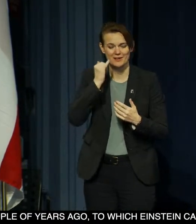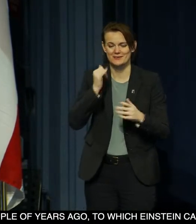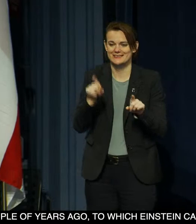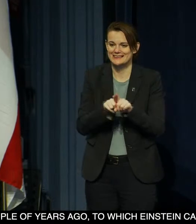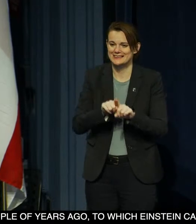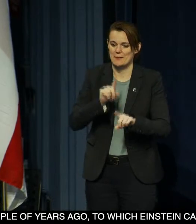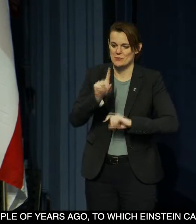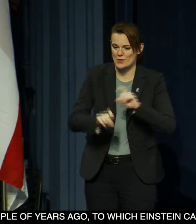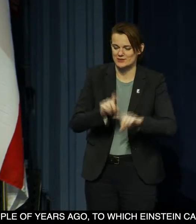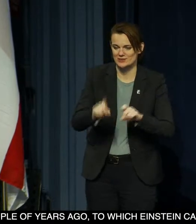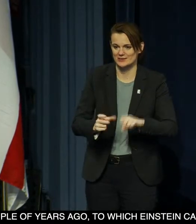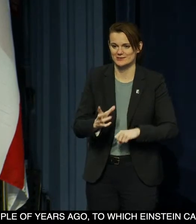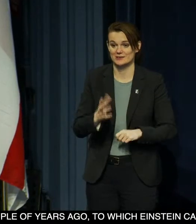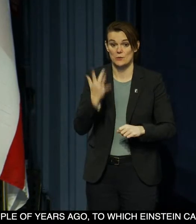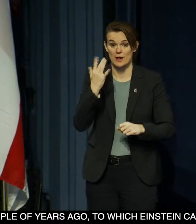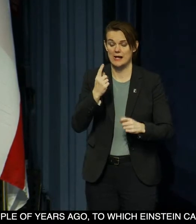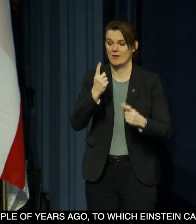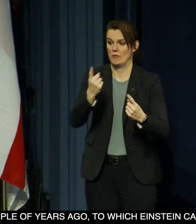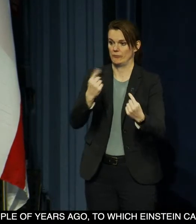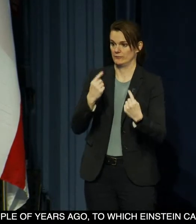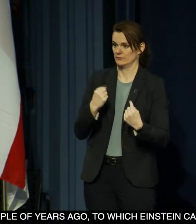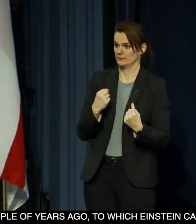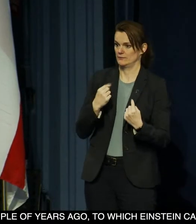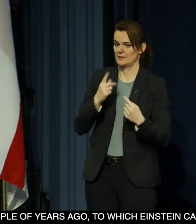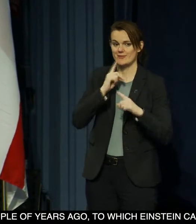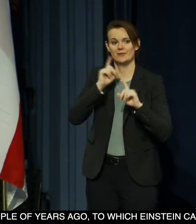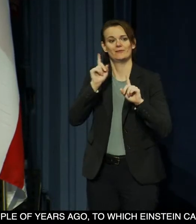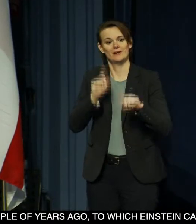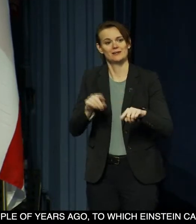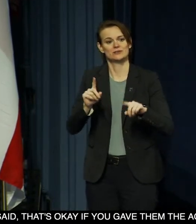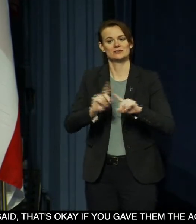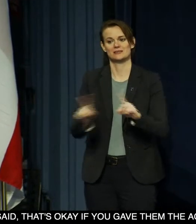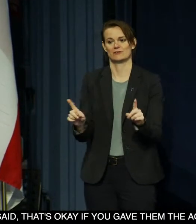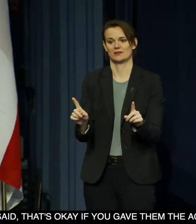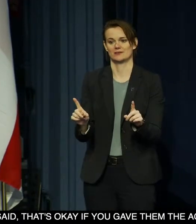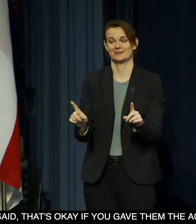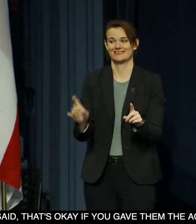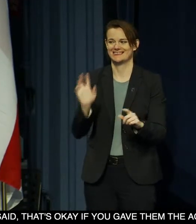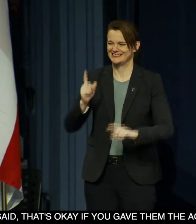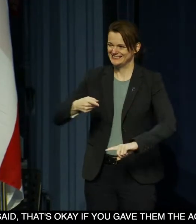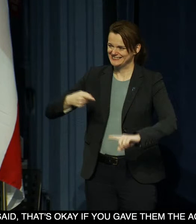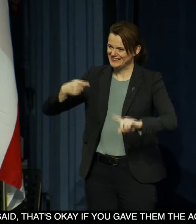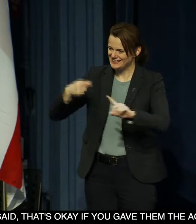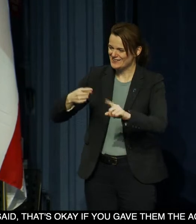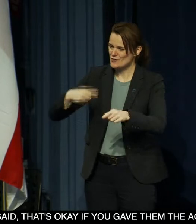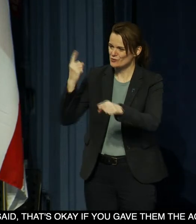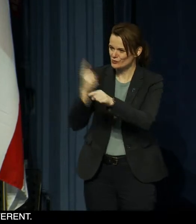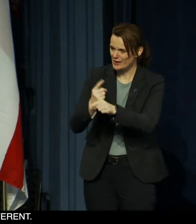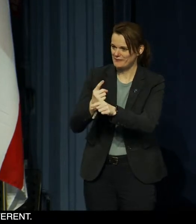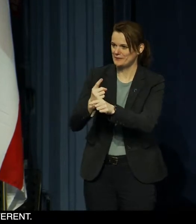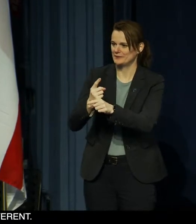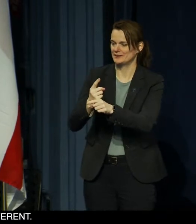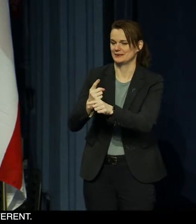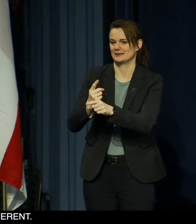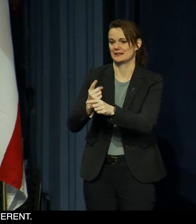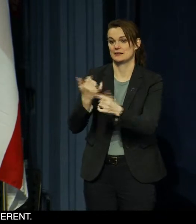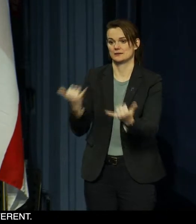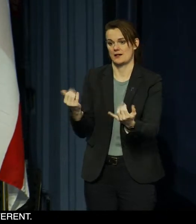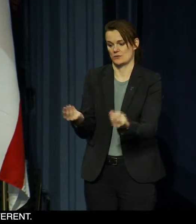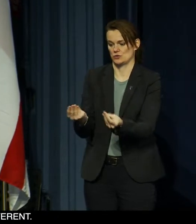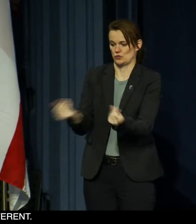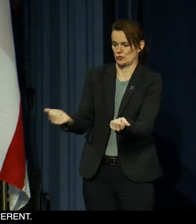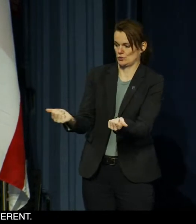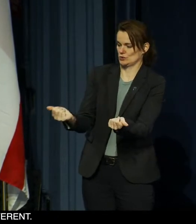because now the answers are different." And that's what we were faced with as a society for the past couple of